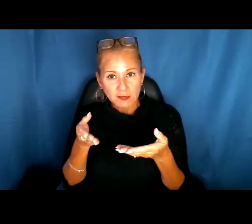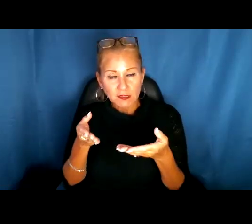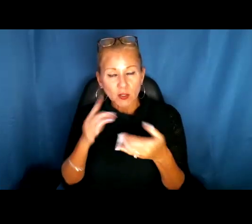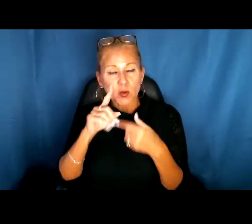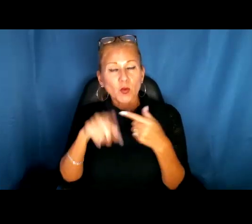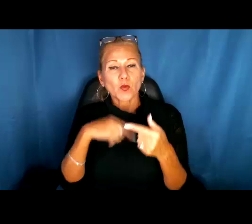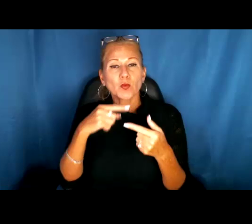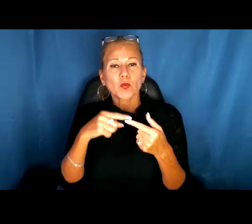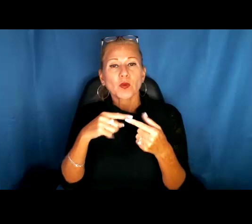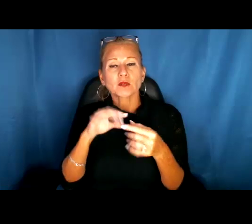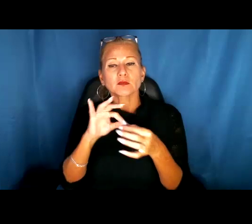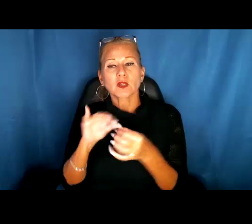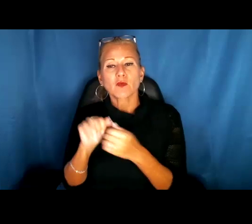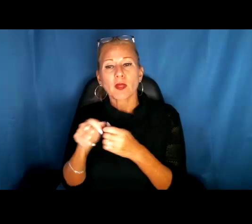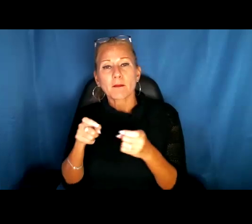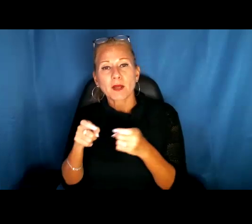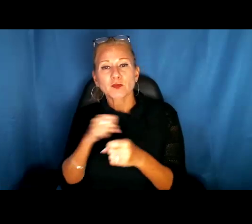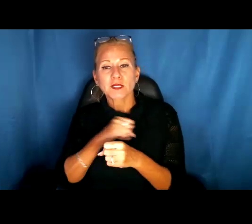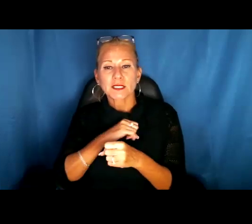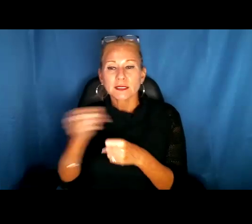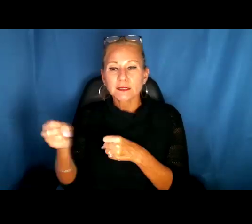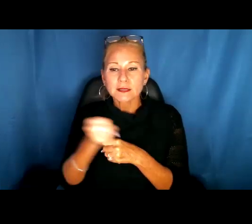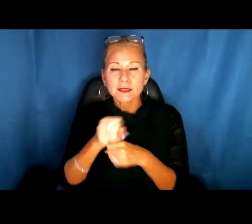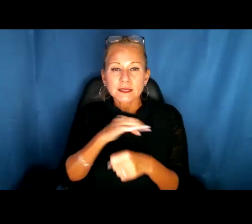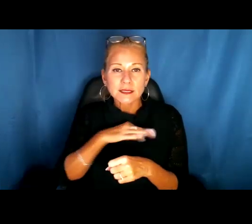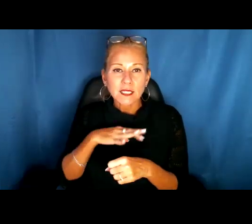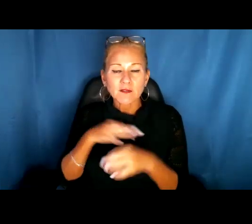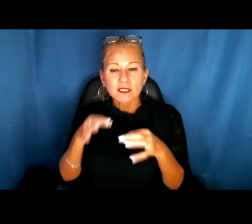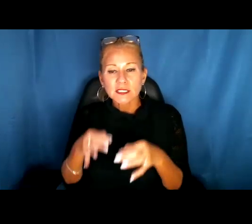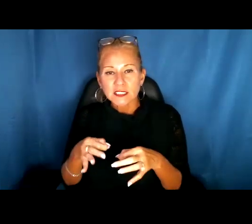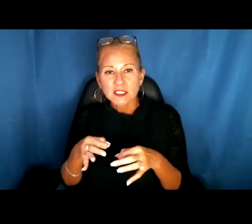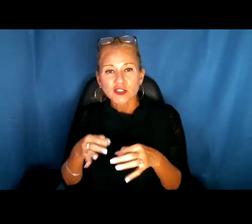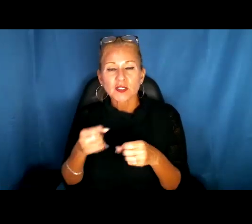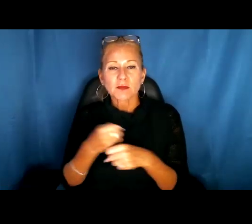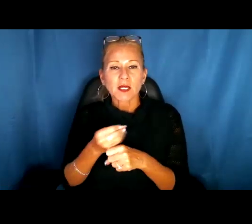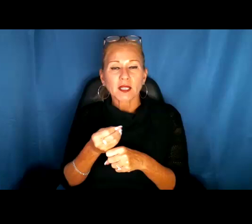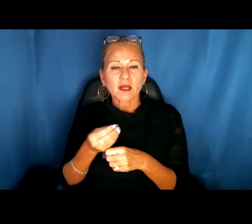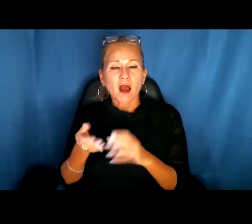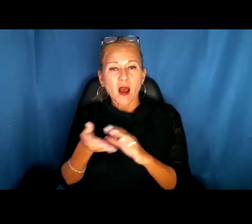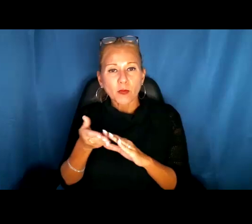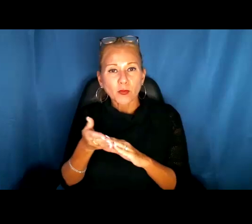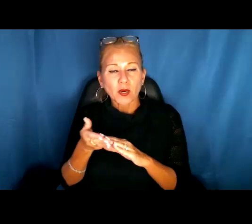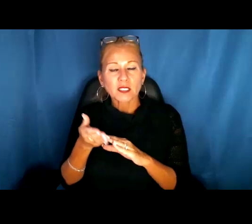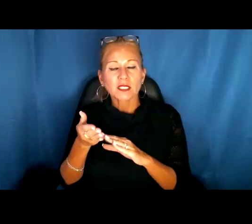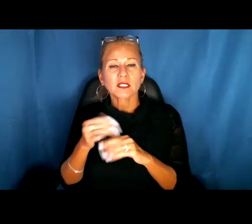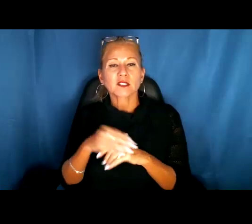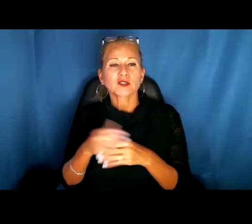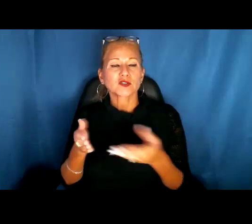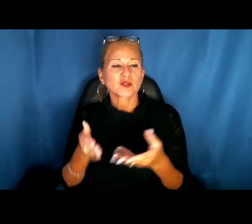it comes to management, staffing, decision-making, operating, and provision of services. Next slide,